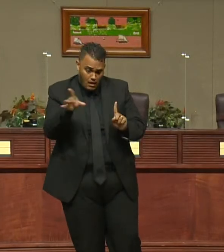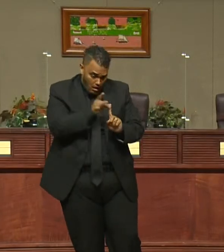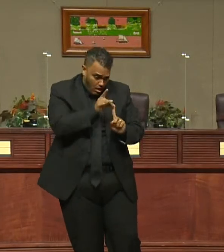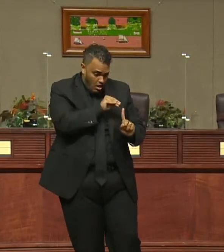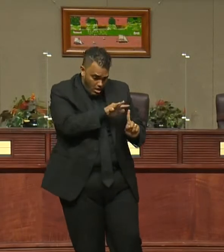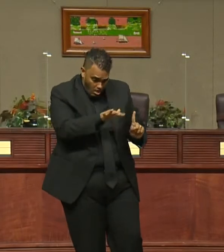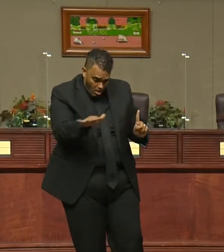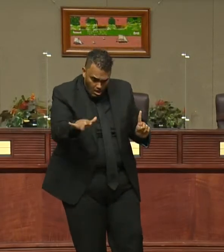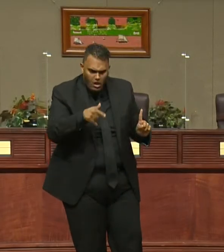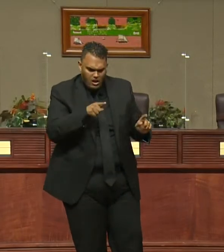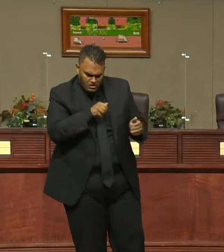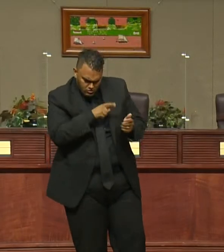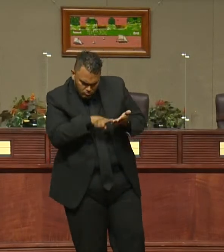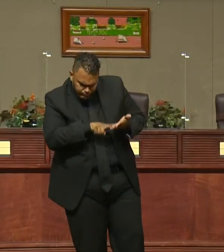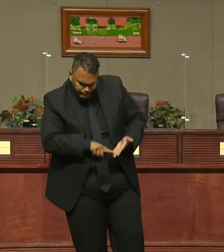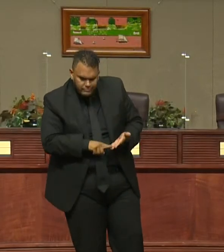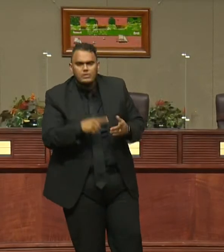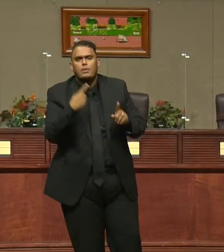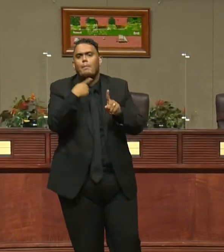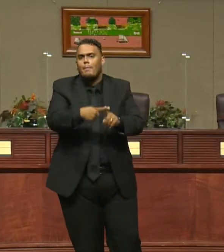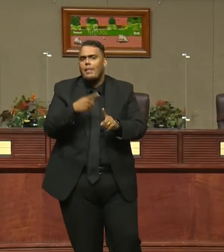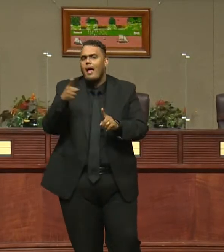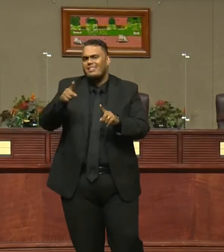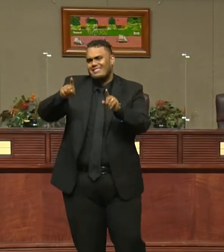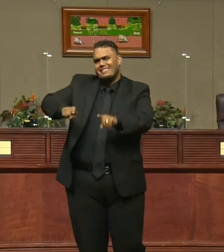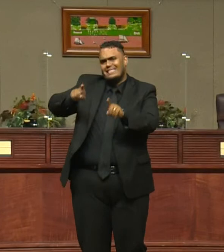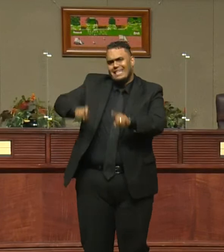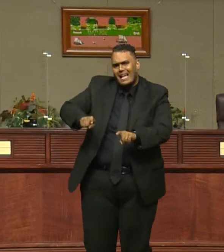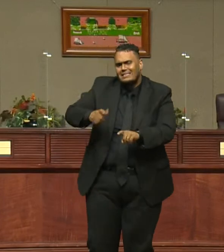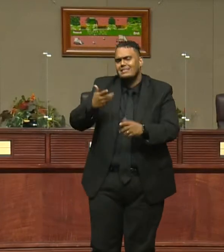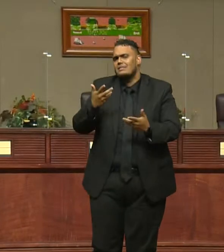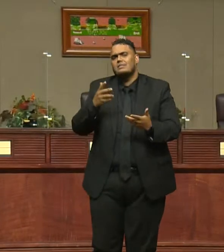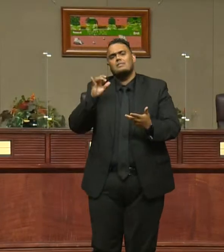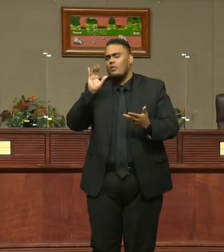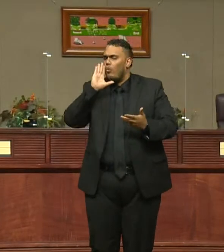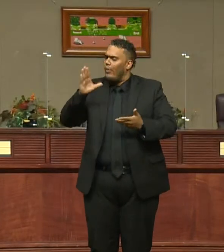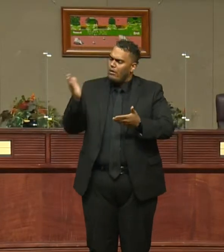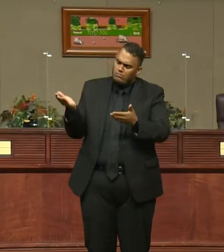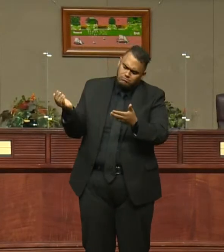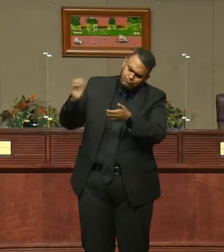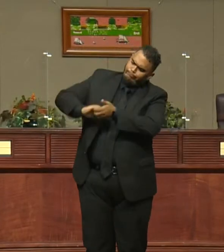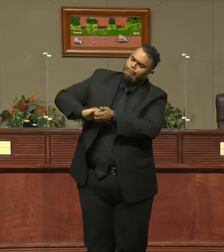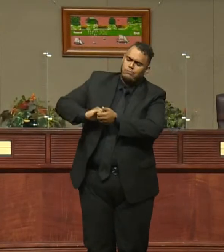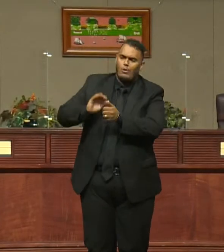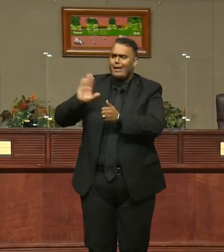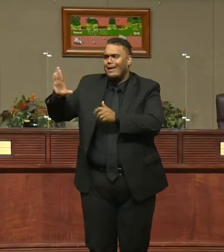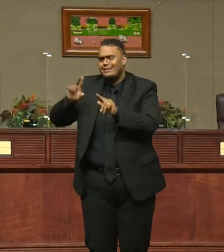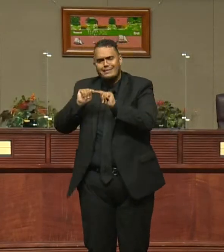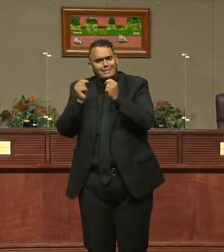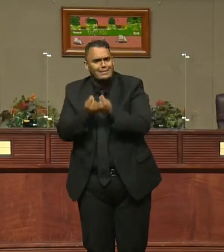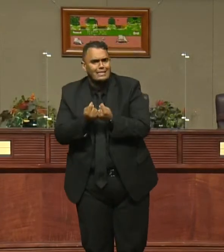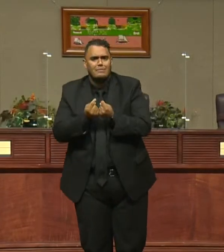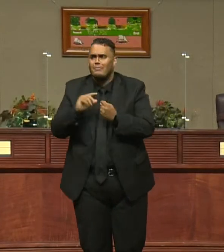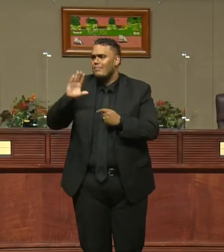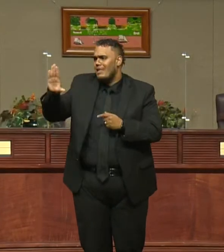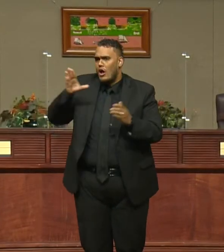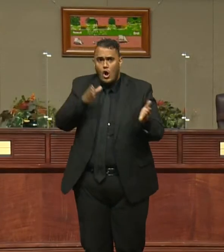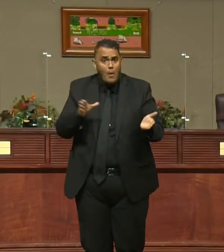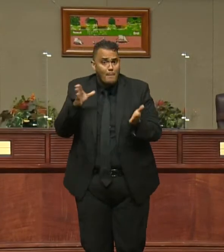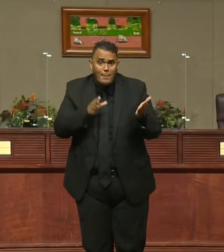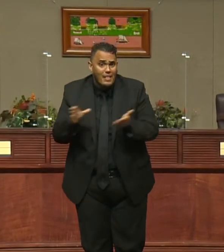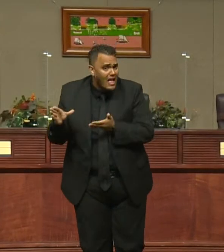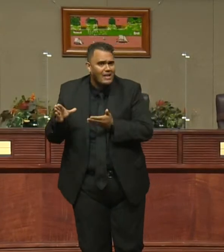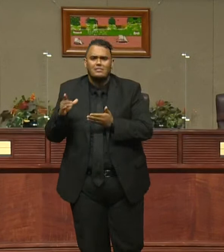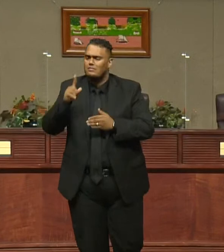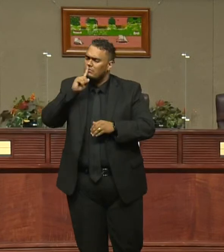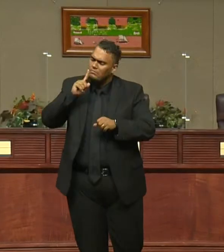the testing in the schools is welcome. And I mean, certainly we'll work with his team and any plan that they bring forward to make sure that we